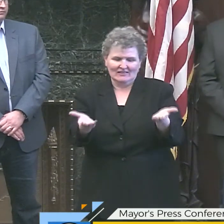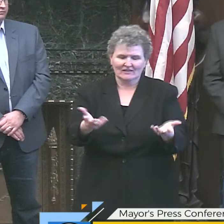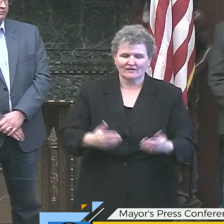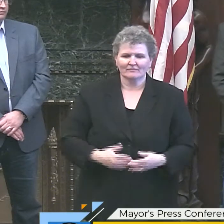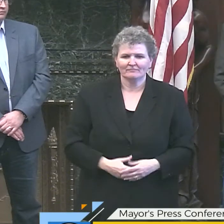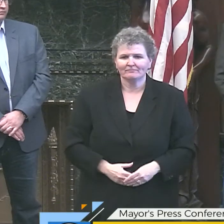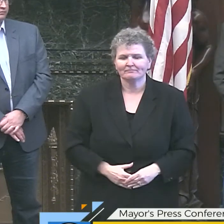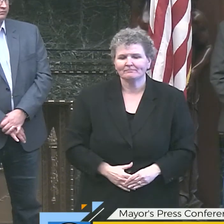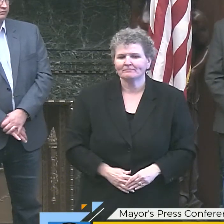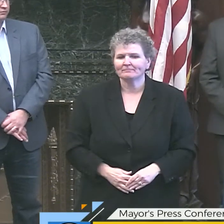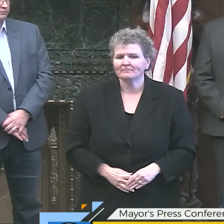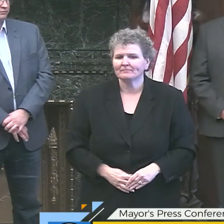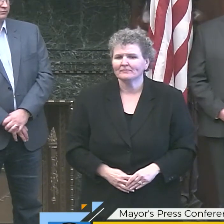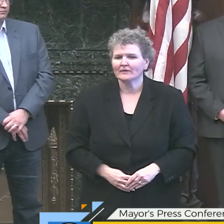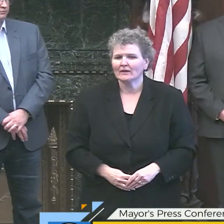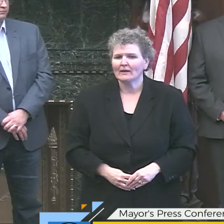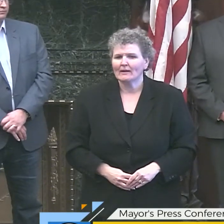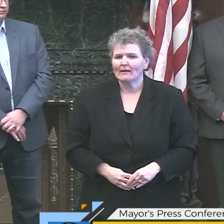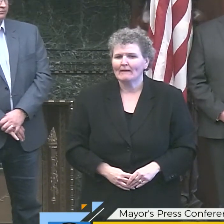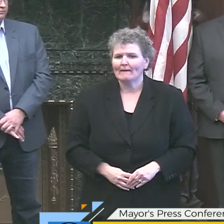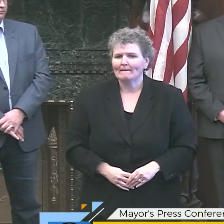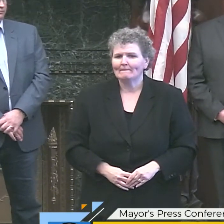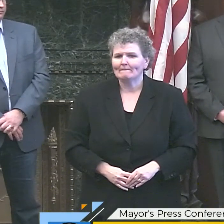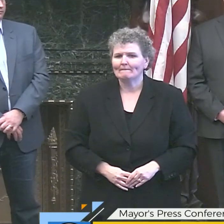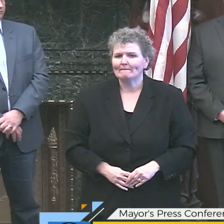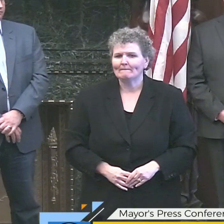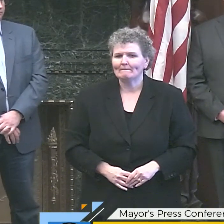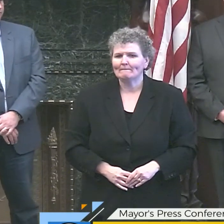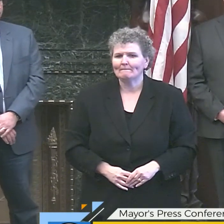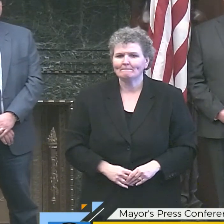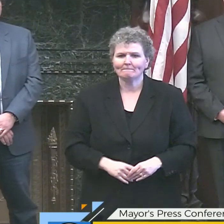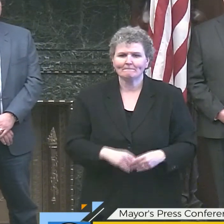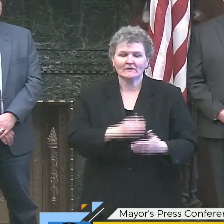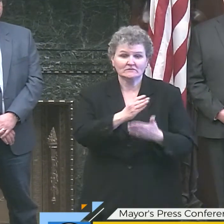probably been a downturn in certain kinds of crime, like,